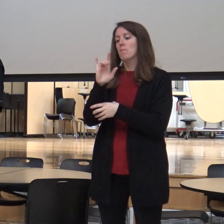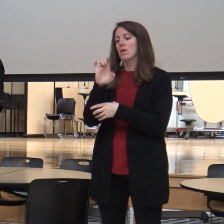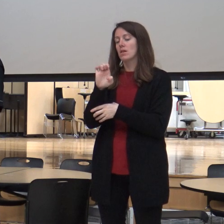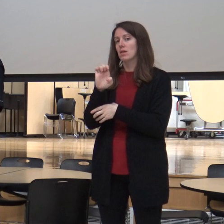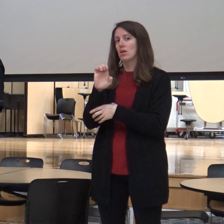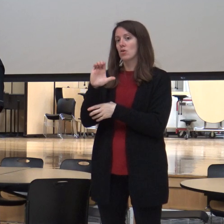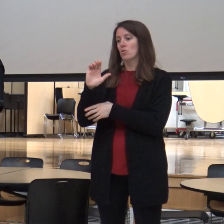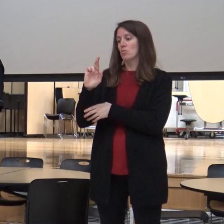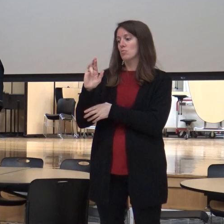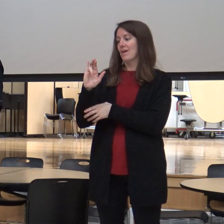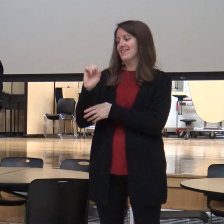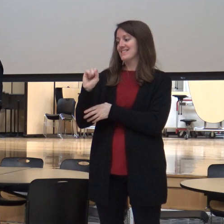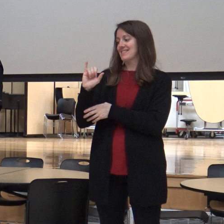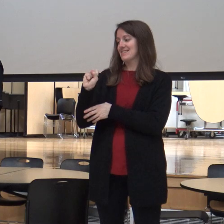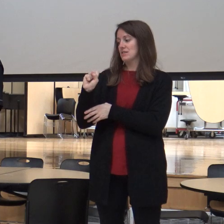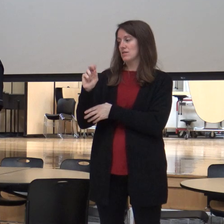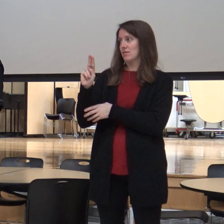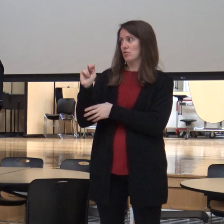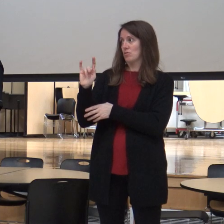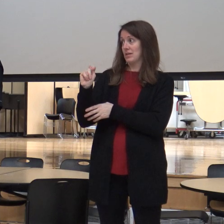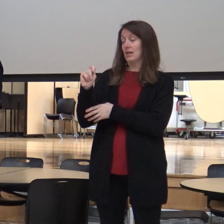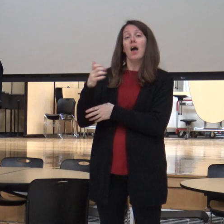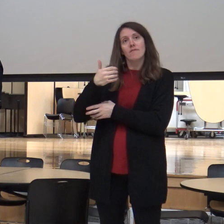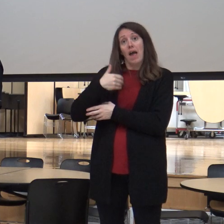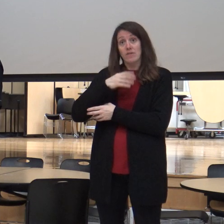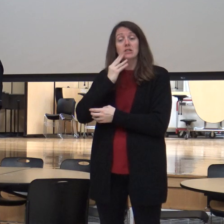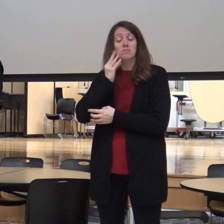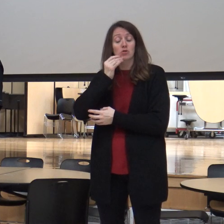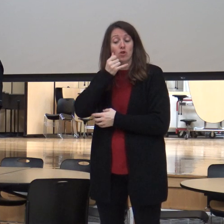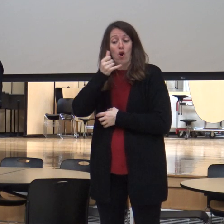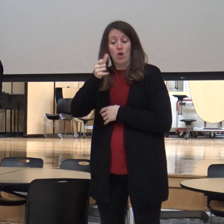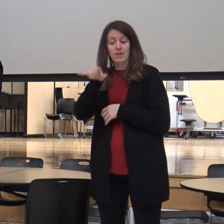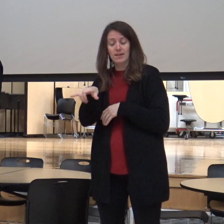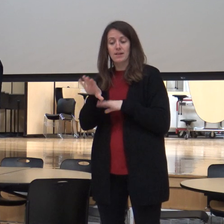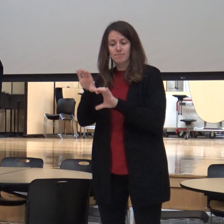some experience in calling the mobile crisis unit.